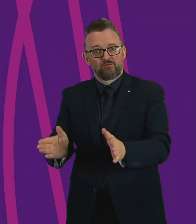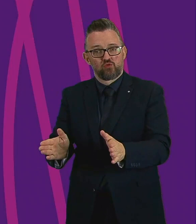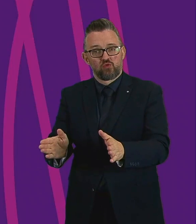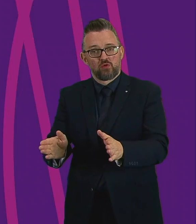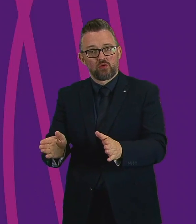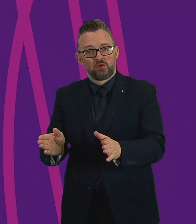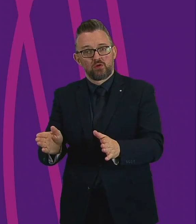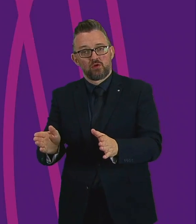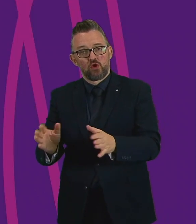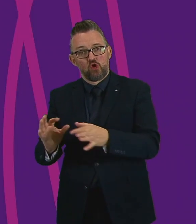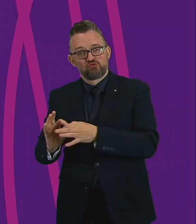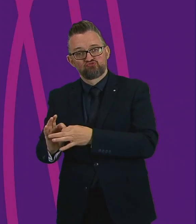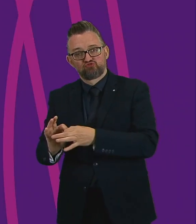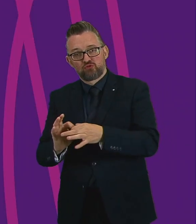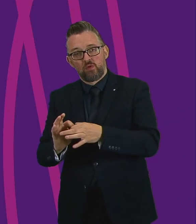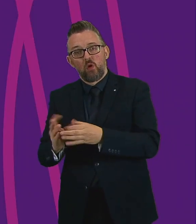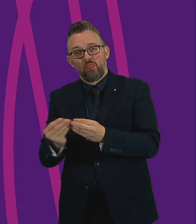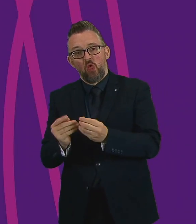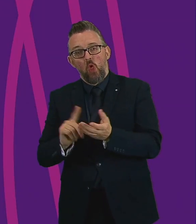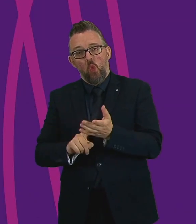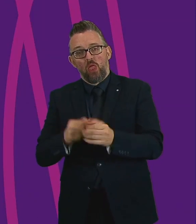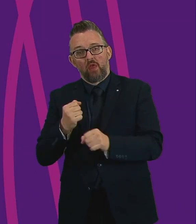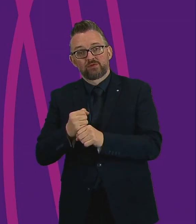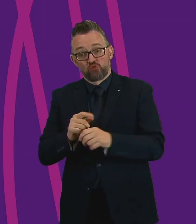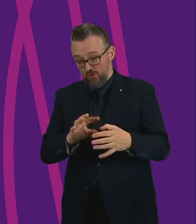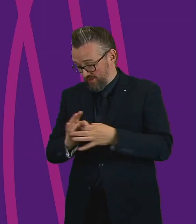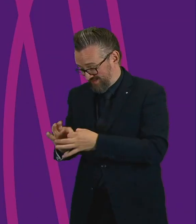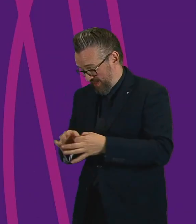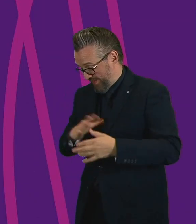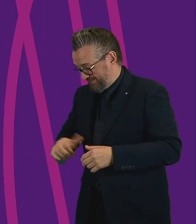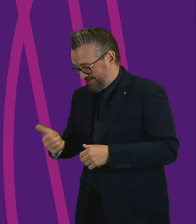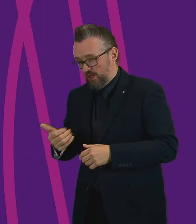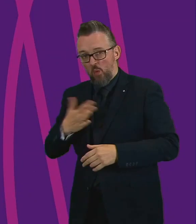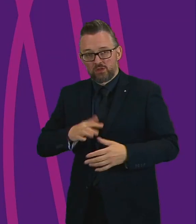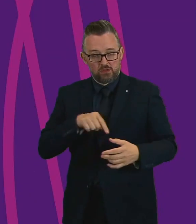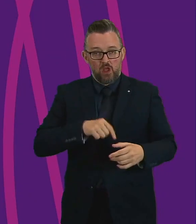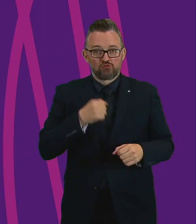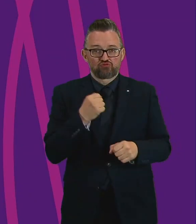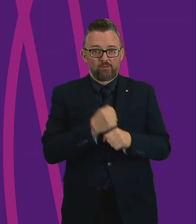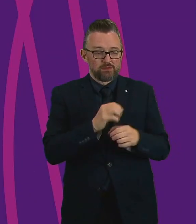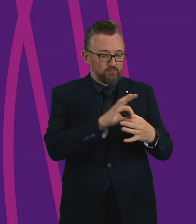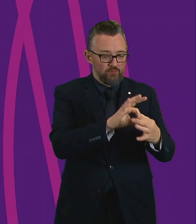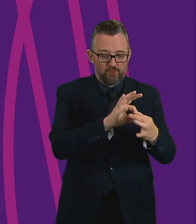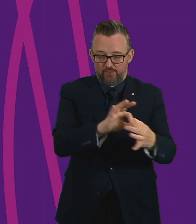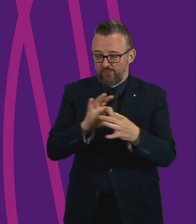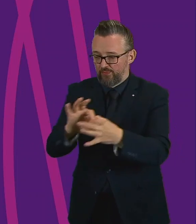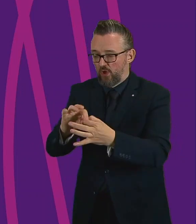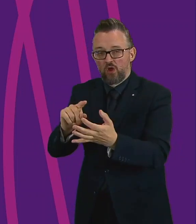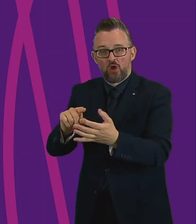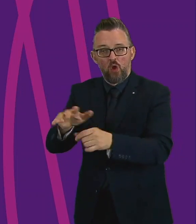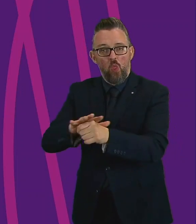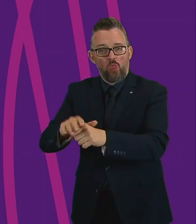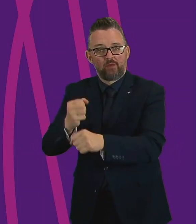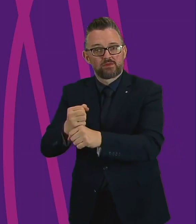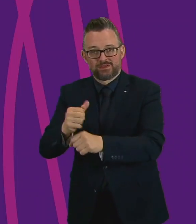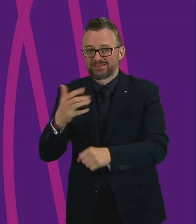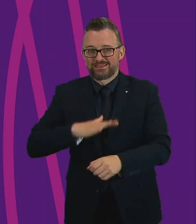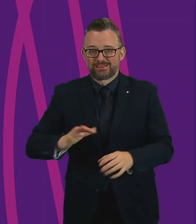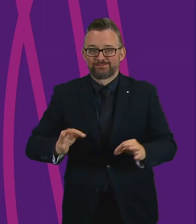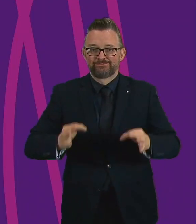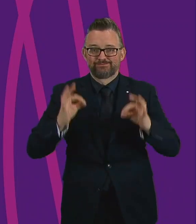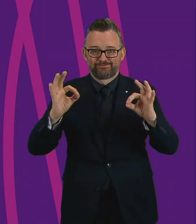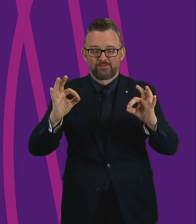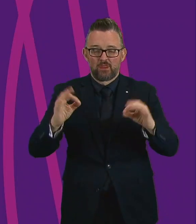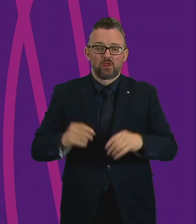that relationship with local government. I understand the technical explanation from the Finance Secretary about the cheques that were sought